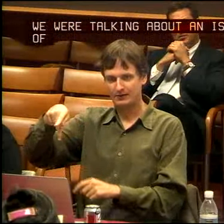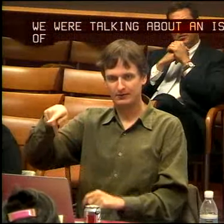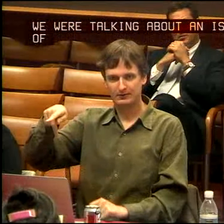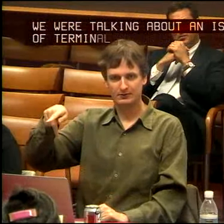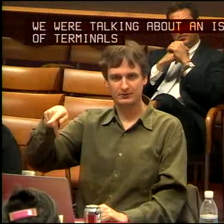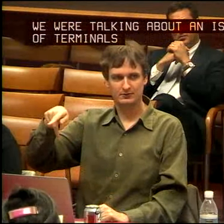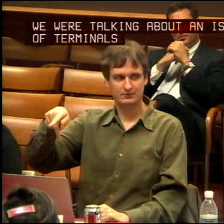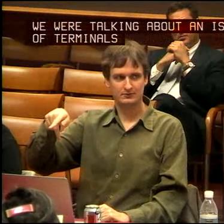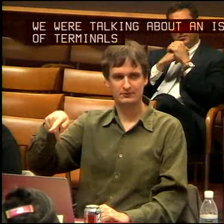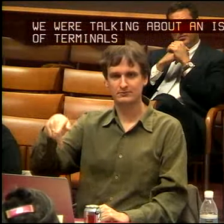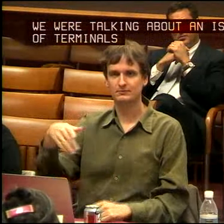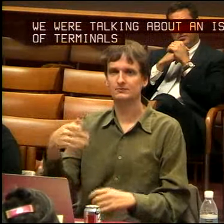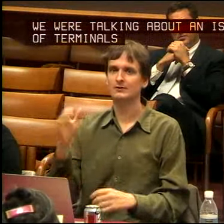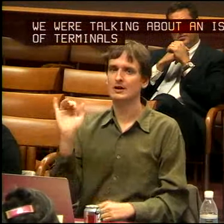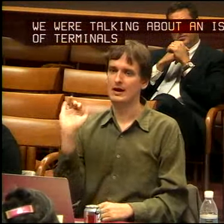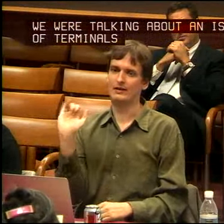Terminals at the PSAPs,